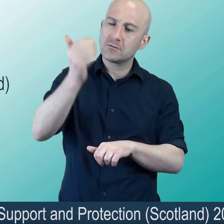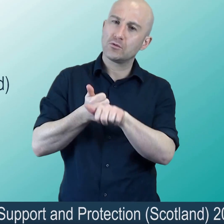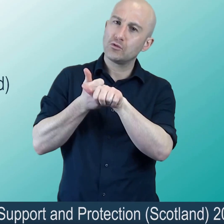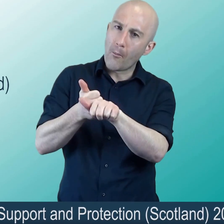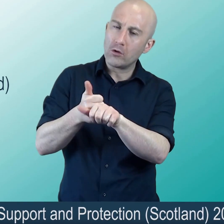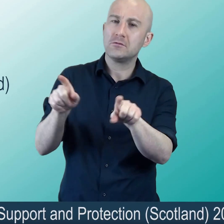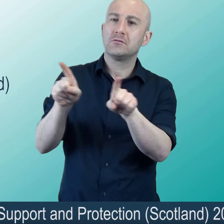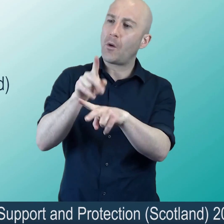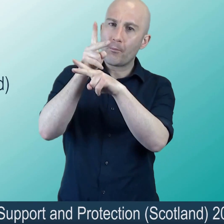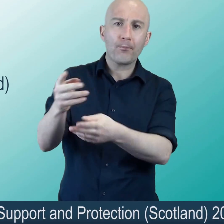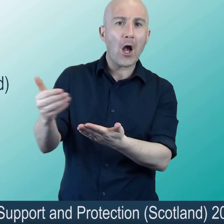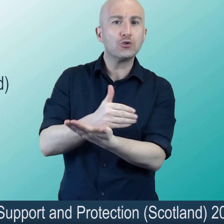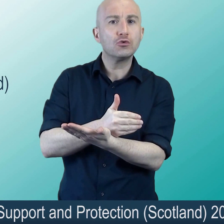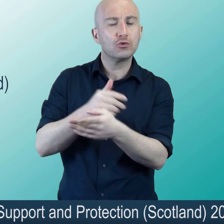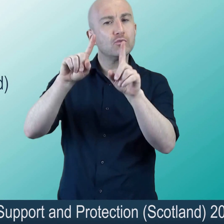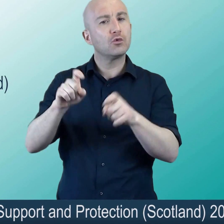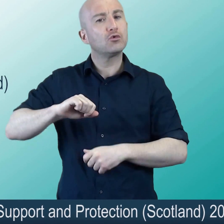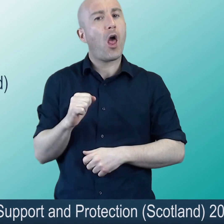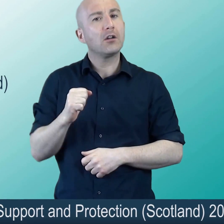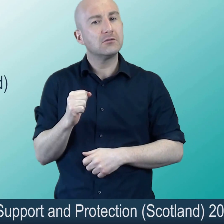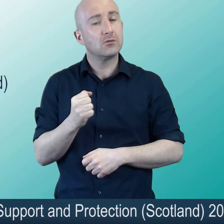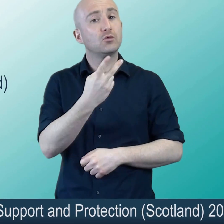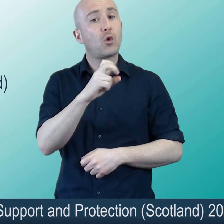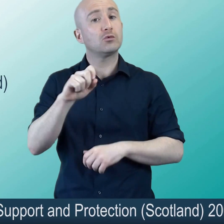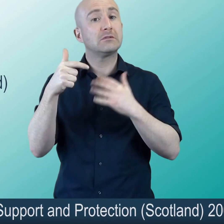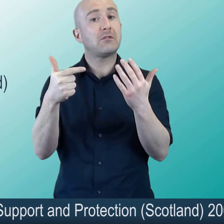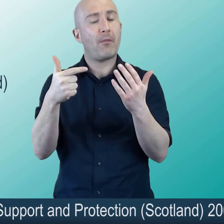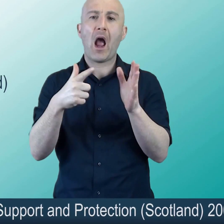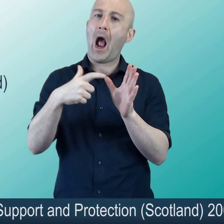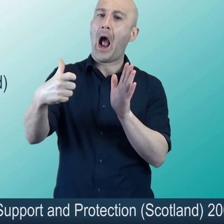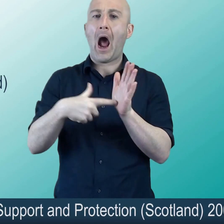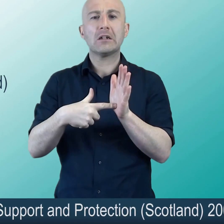What is the Adult Support and Protection Scotland 2007 Act?